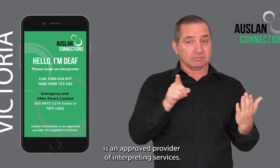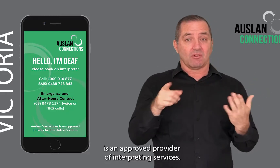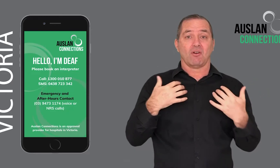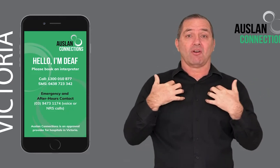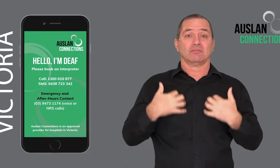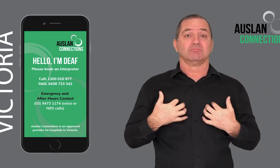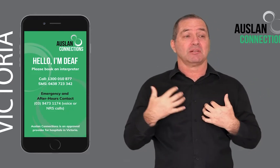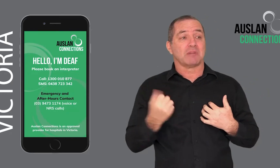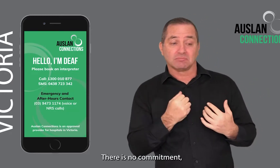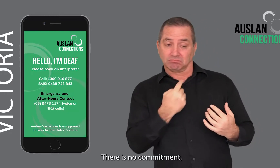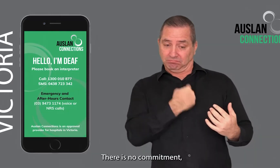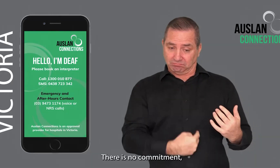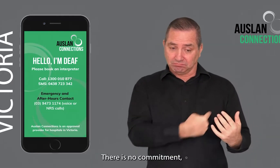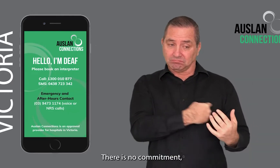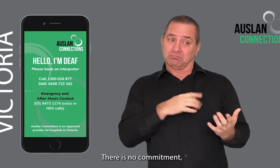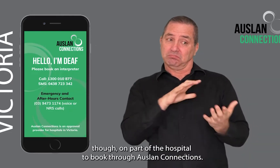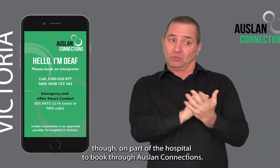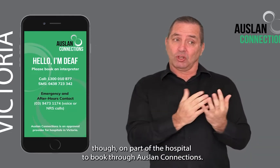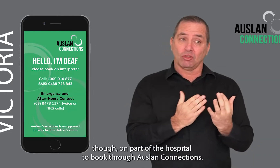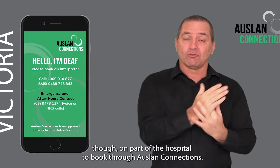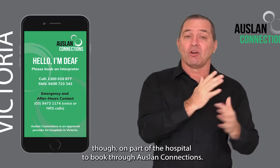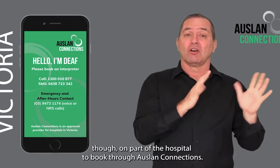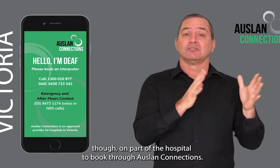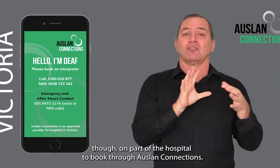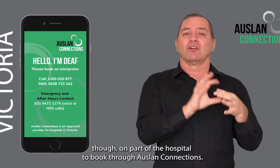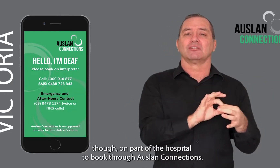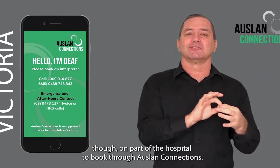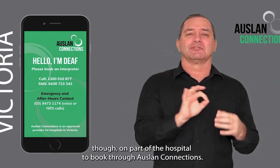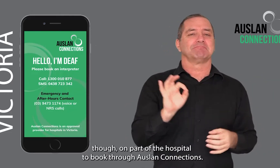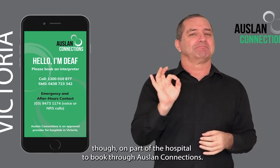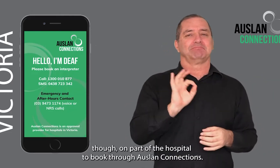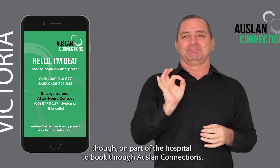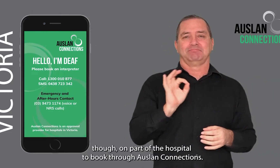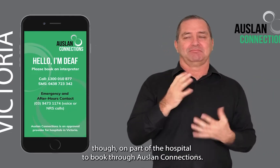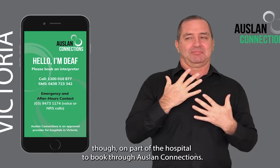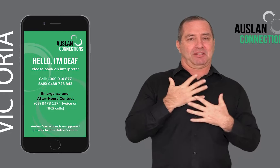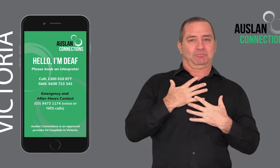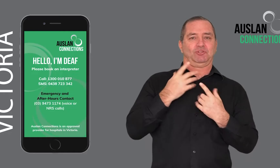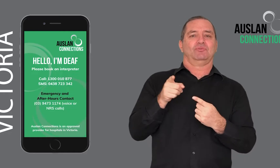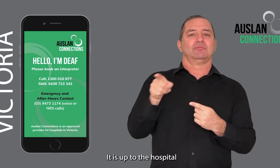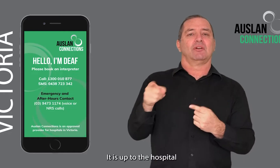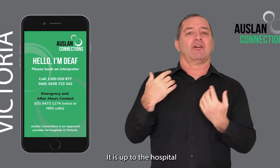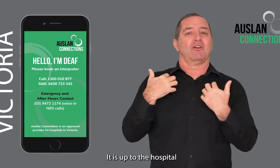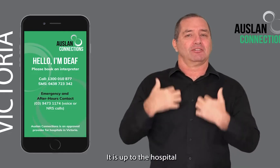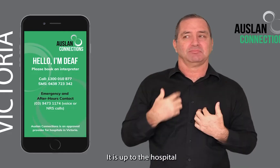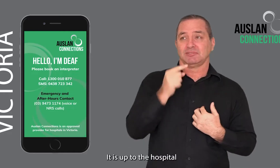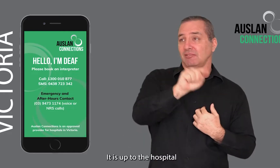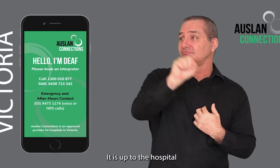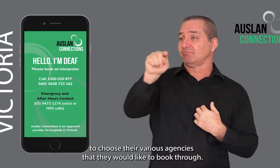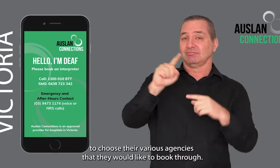services. There is no commitment, though, on part of the hospital to book through Auslan Connections. It is up to the hospital to